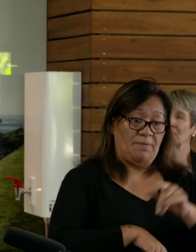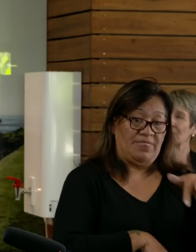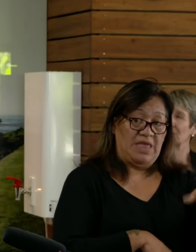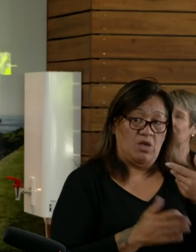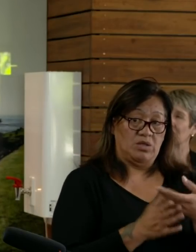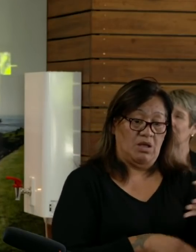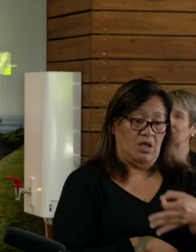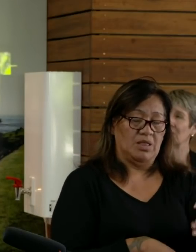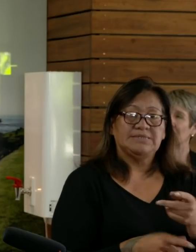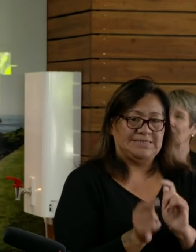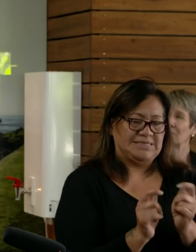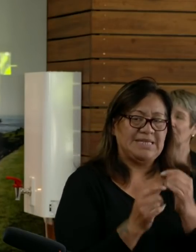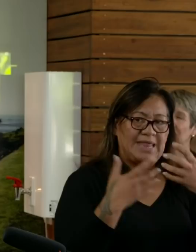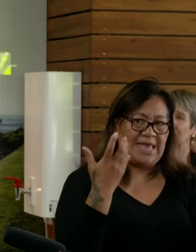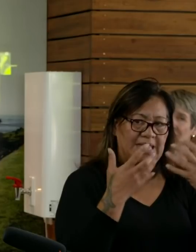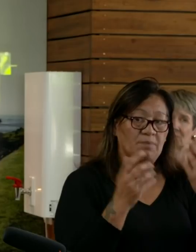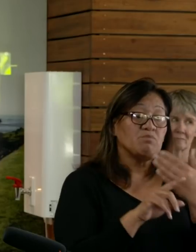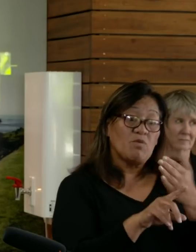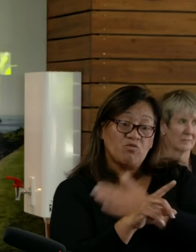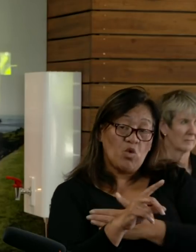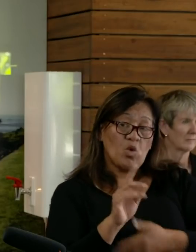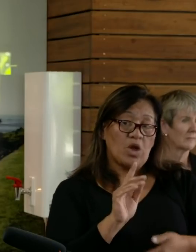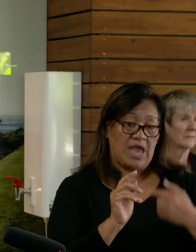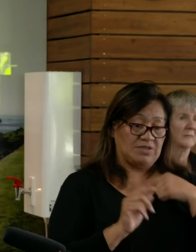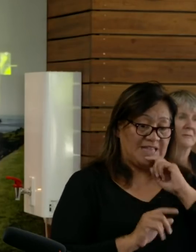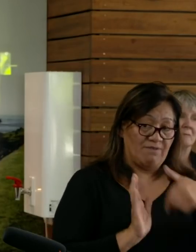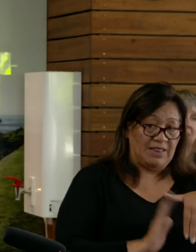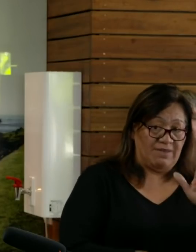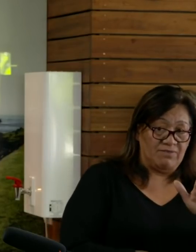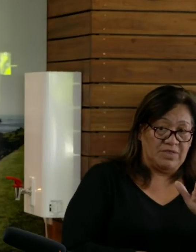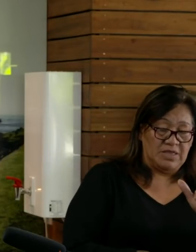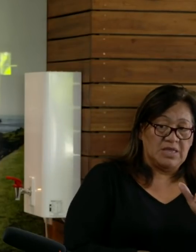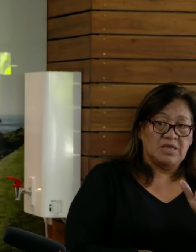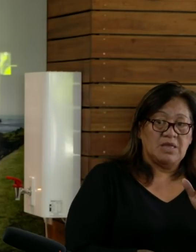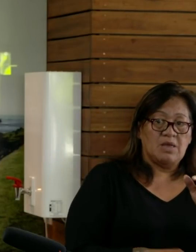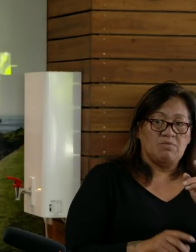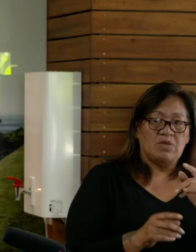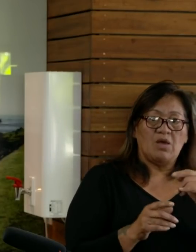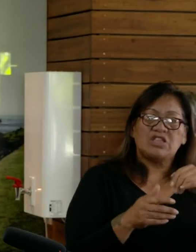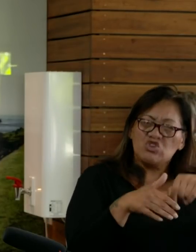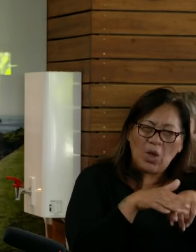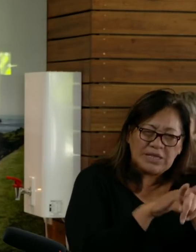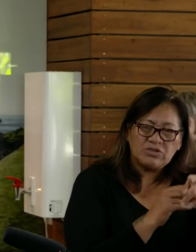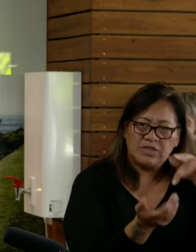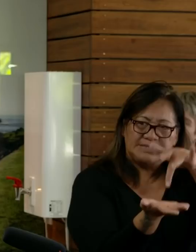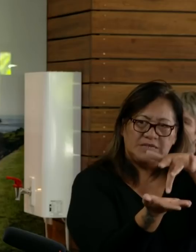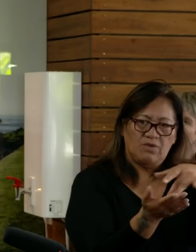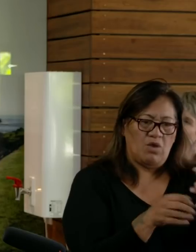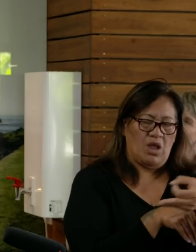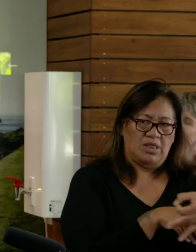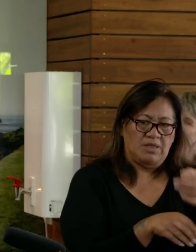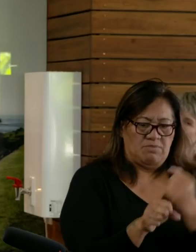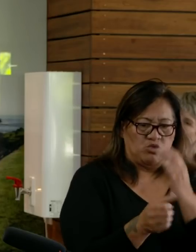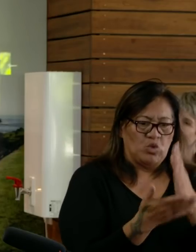before our personnel left the jetty and ventured into the centre of the island to ensure